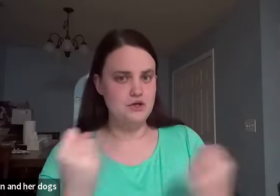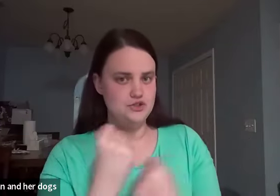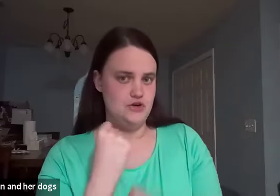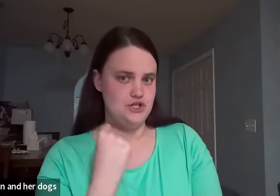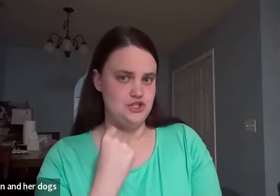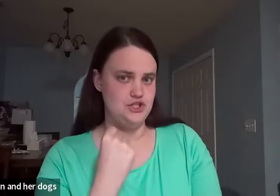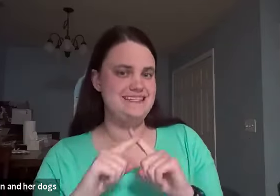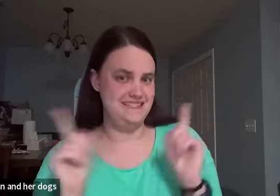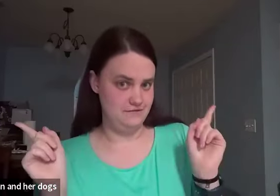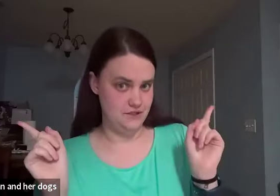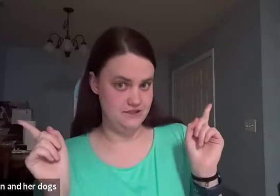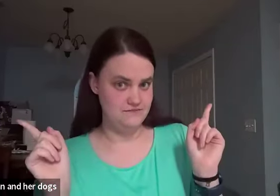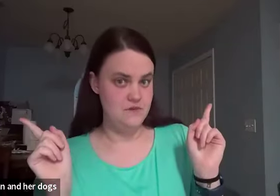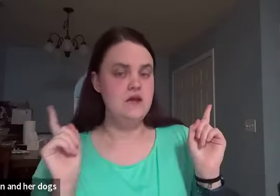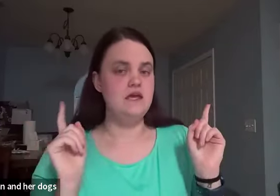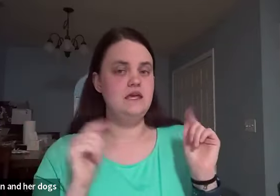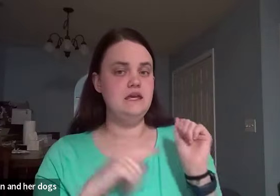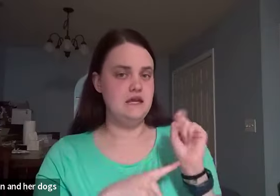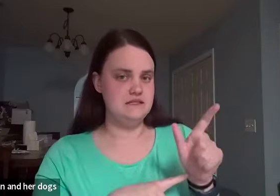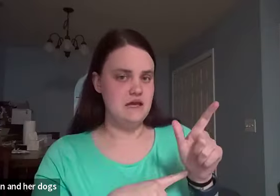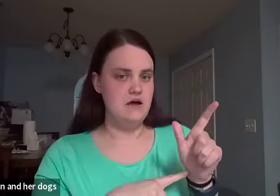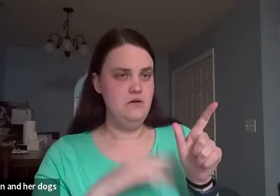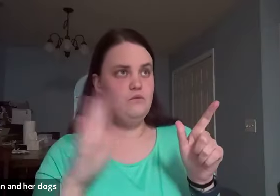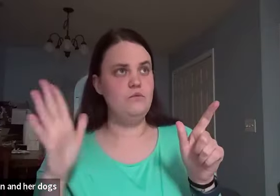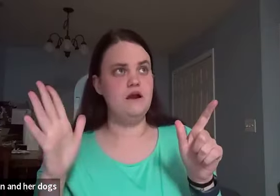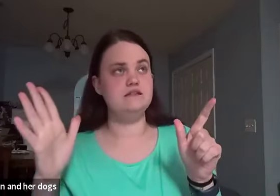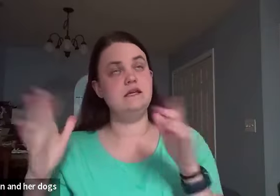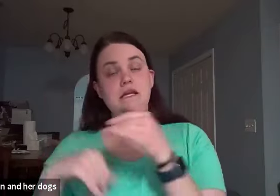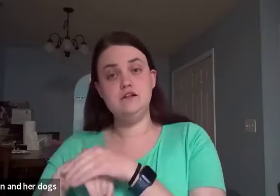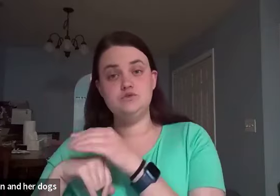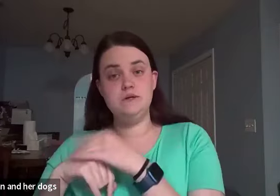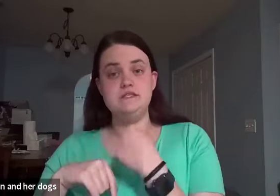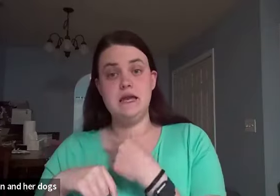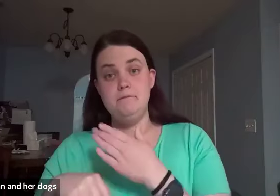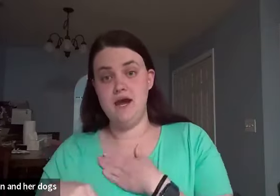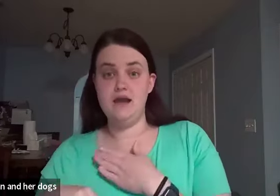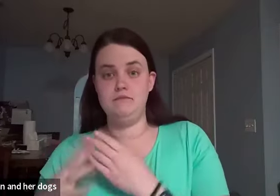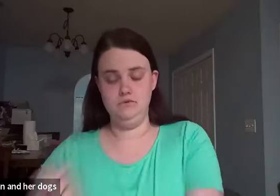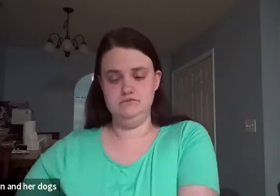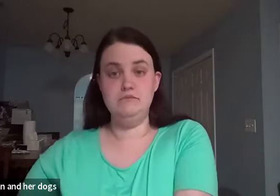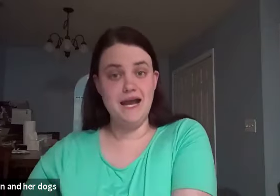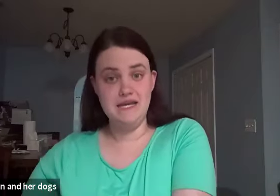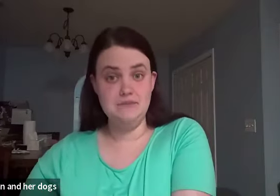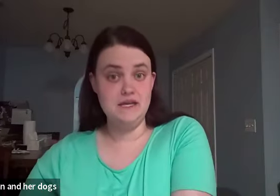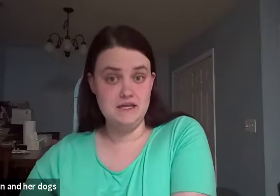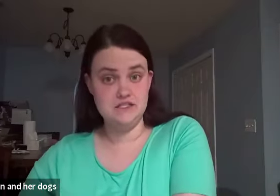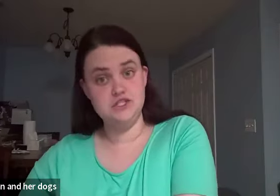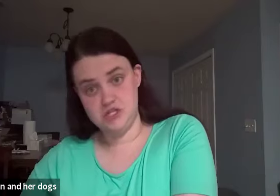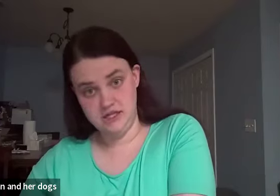grammar structure is different. In ASL, whereas like in English, we would say my name is